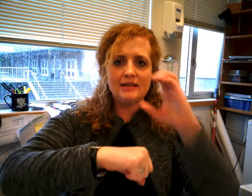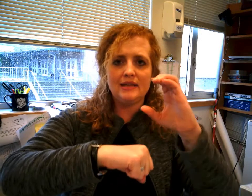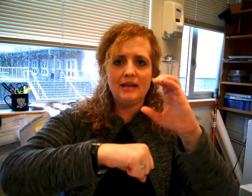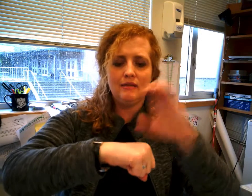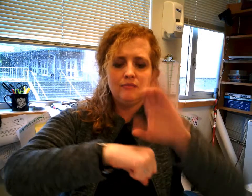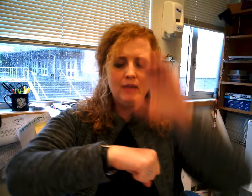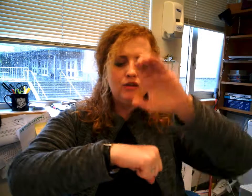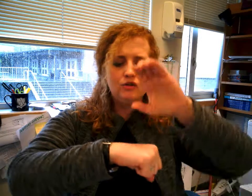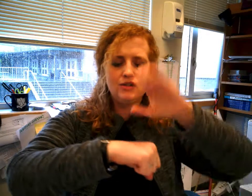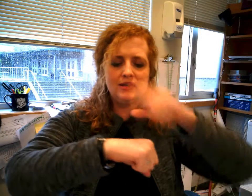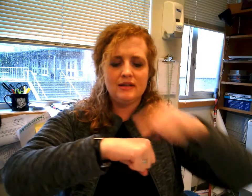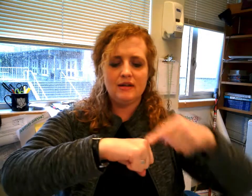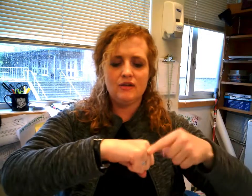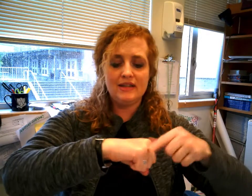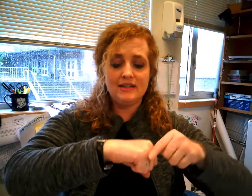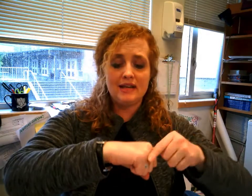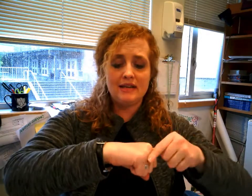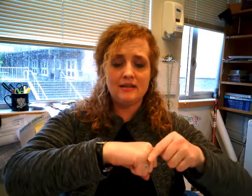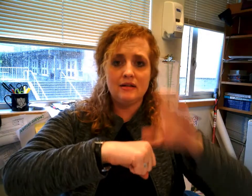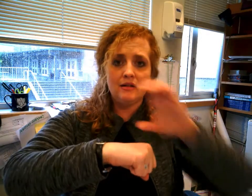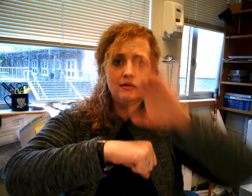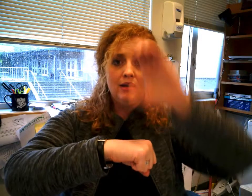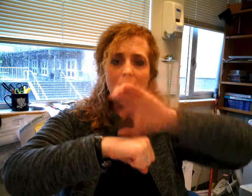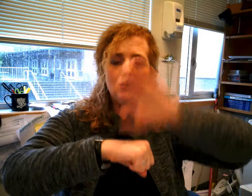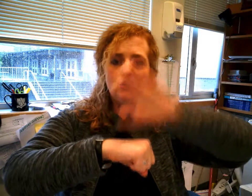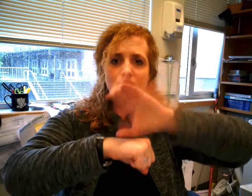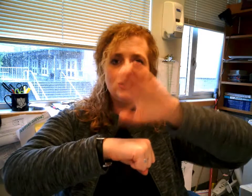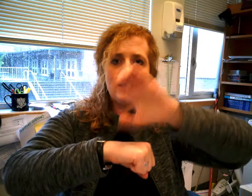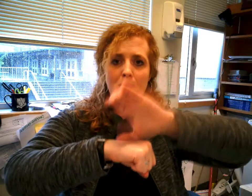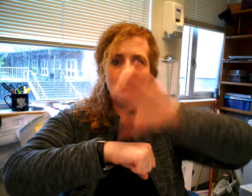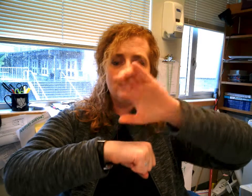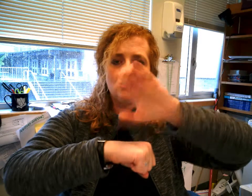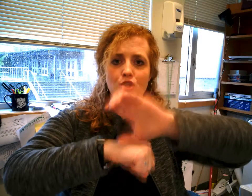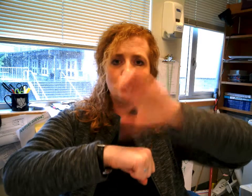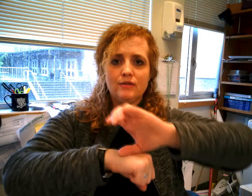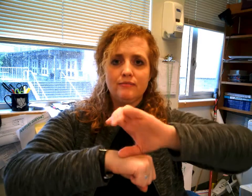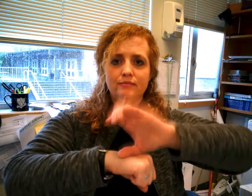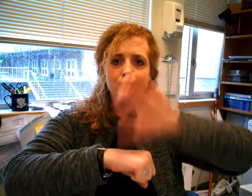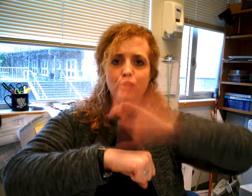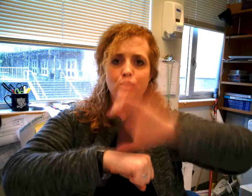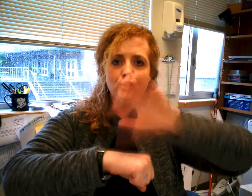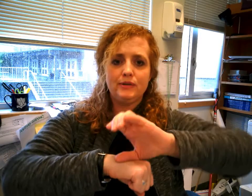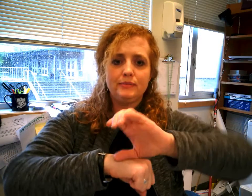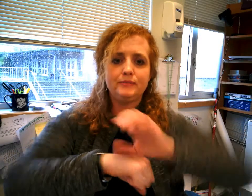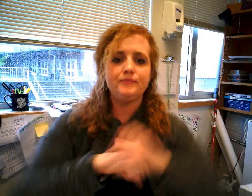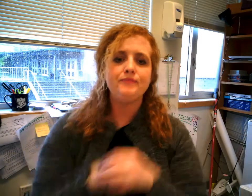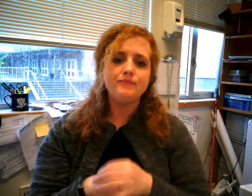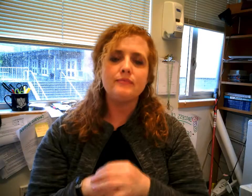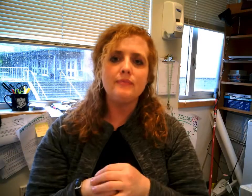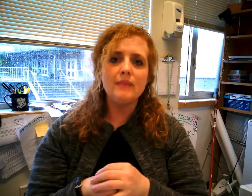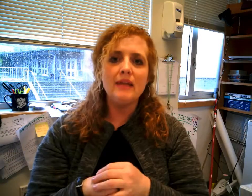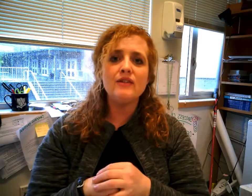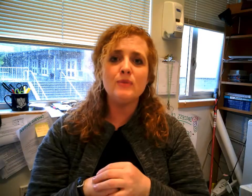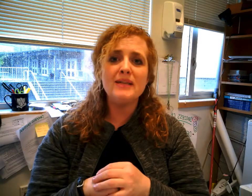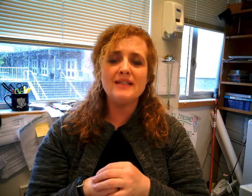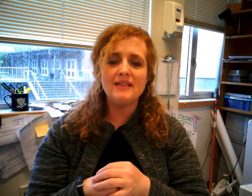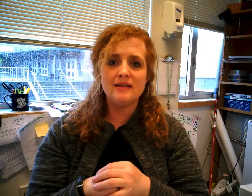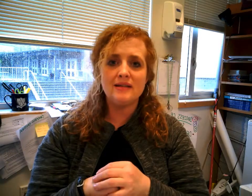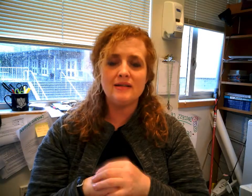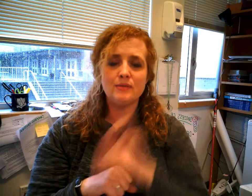C, and you're just, this stays still, and you're just tapping, church, church. Next one is dentist with a